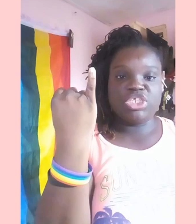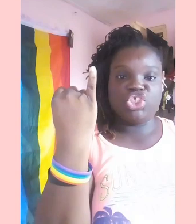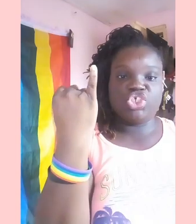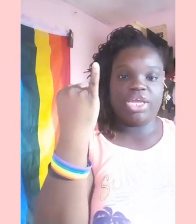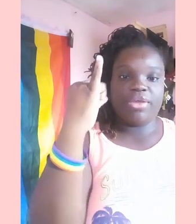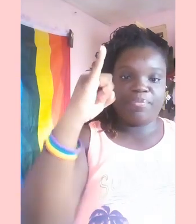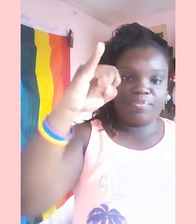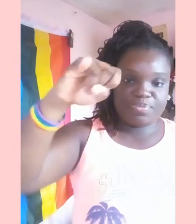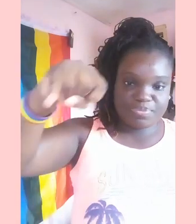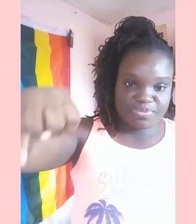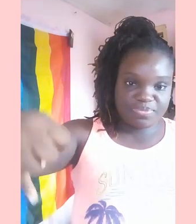J,